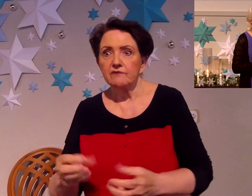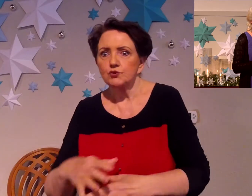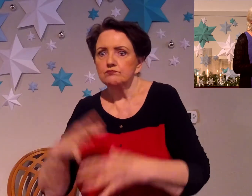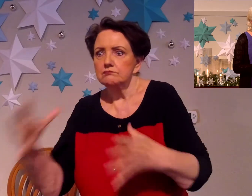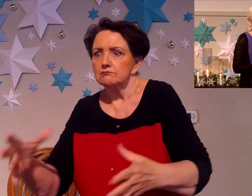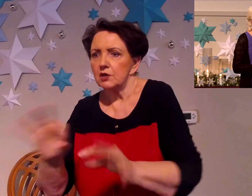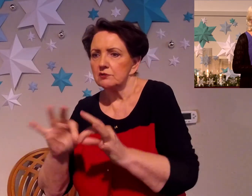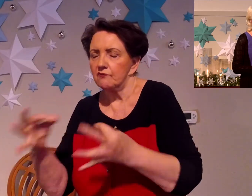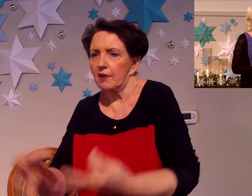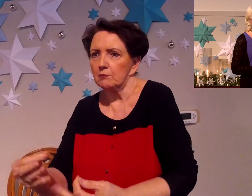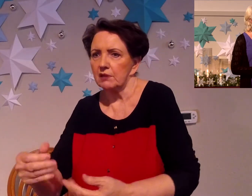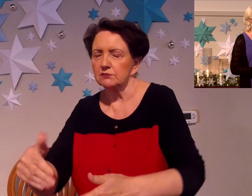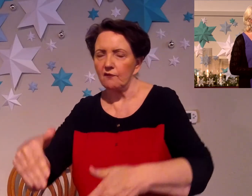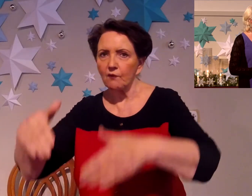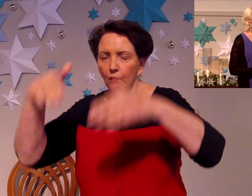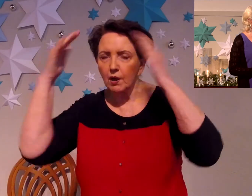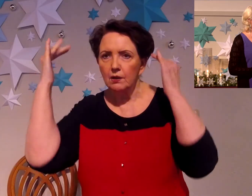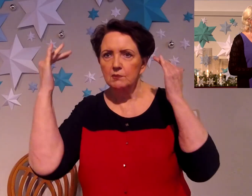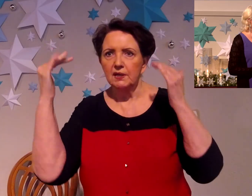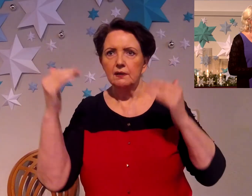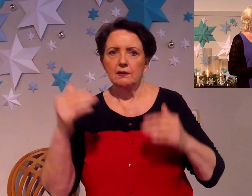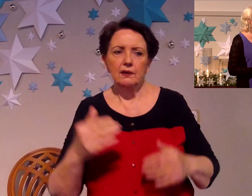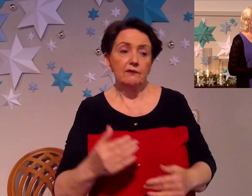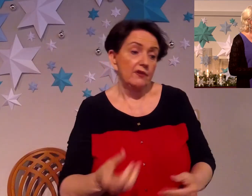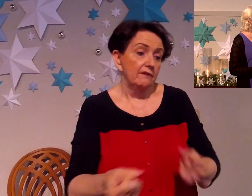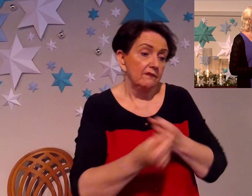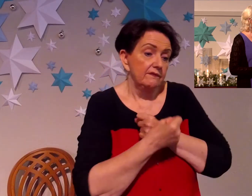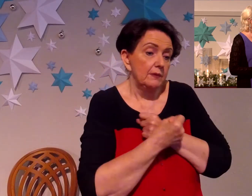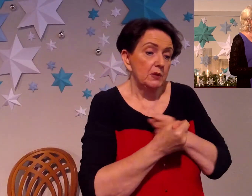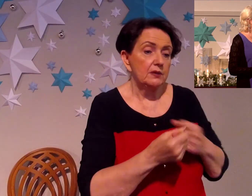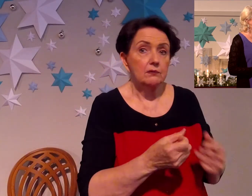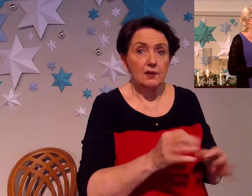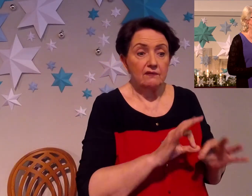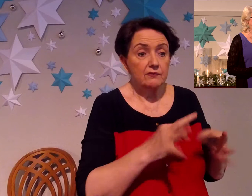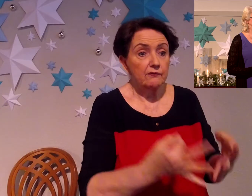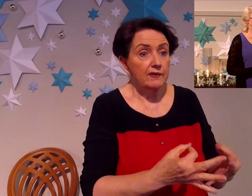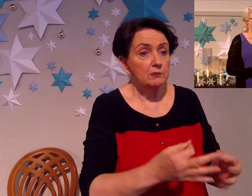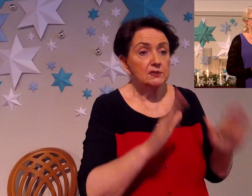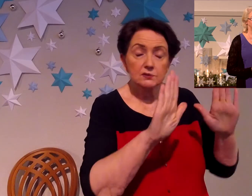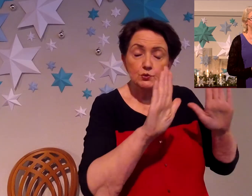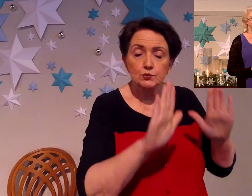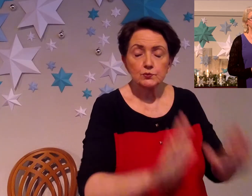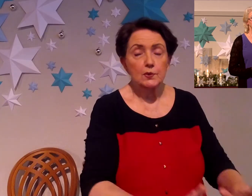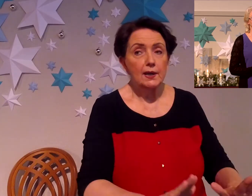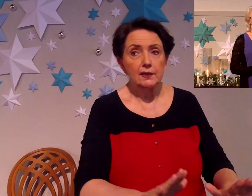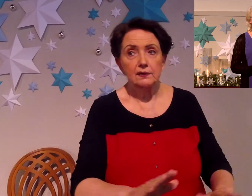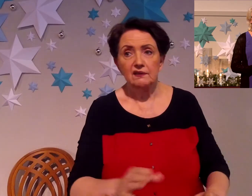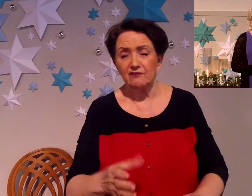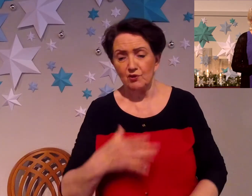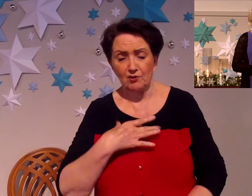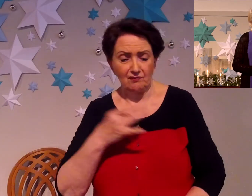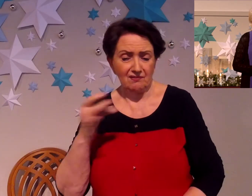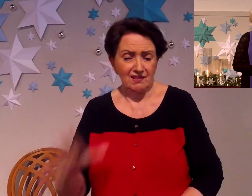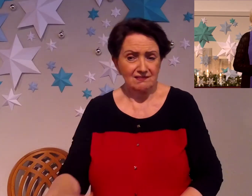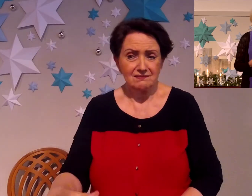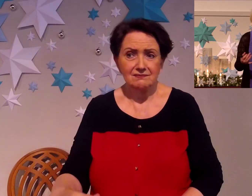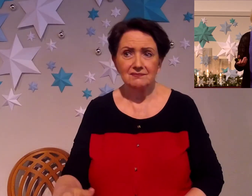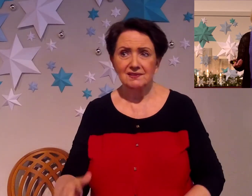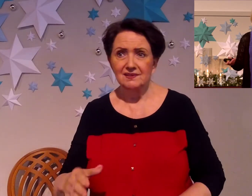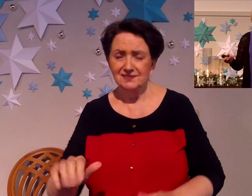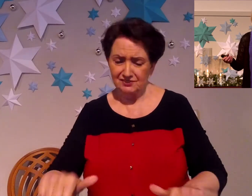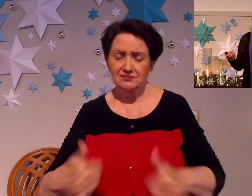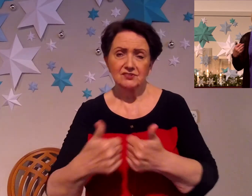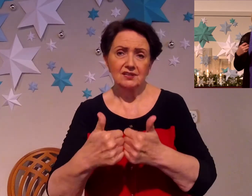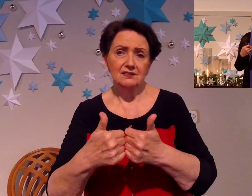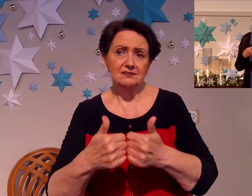love, that's great. If we have family that we really don't like to spend time with, that is a little challenging. And of course, we don't